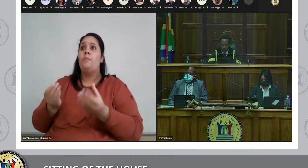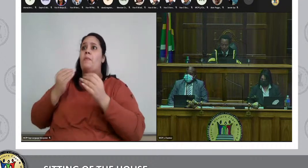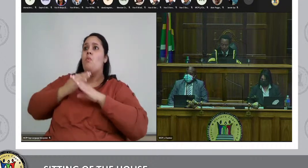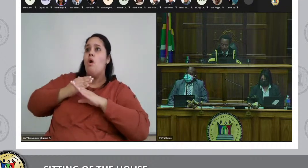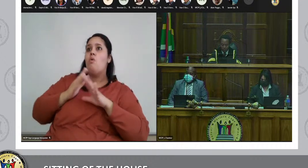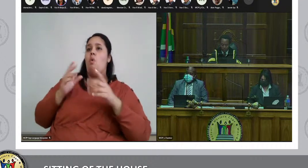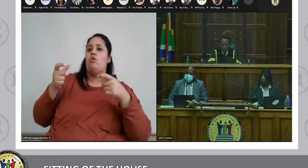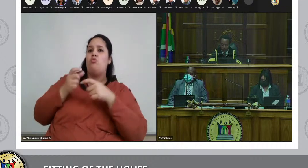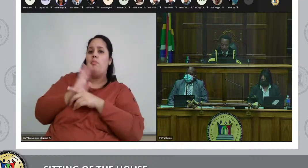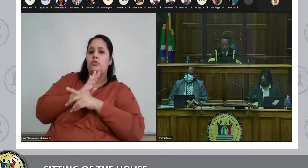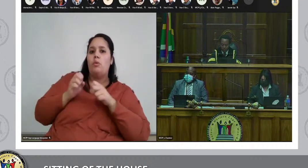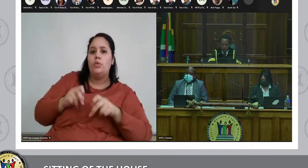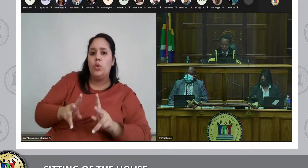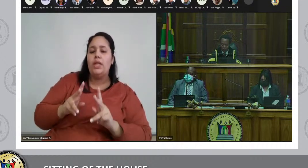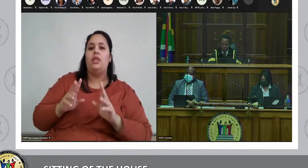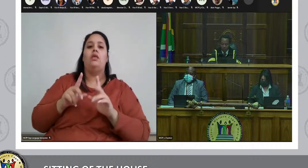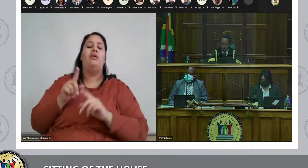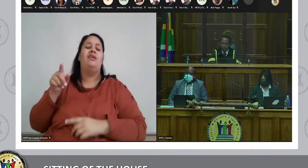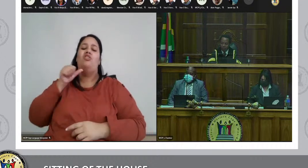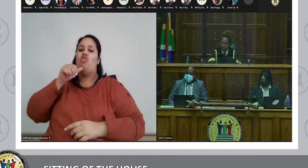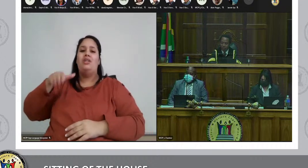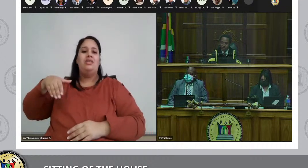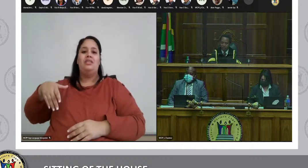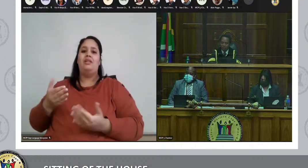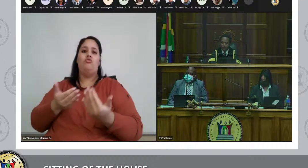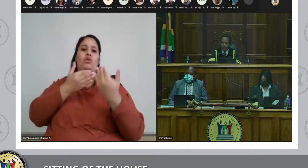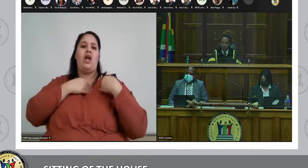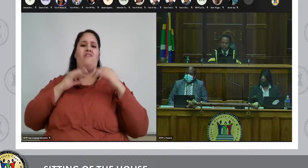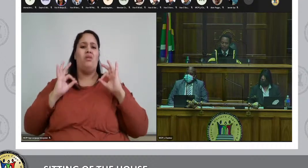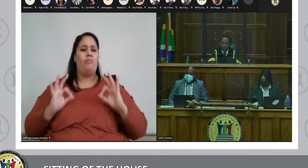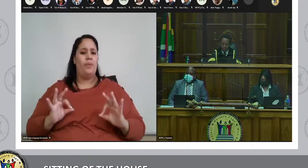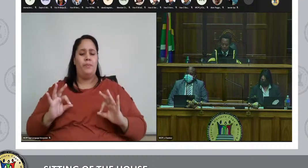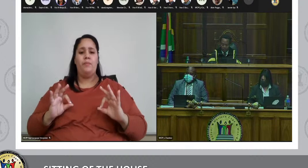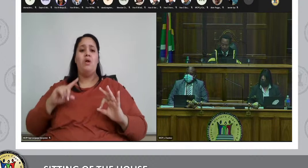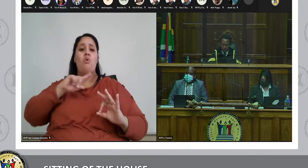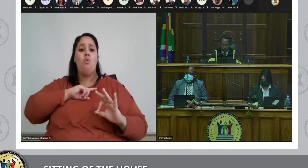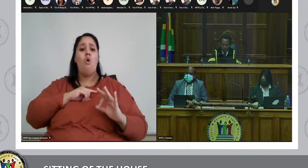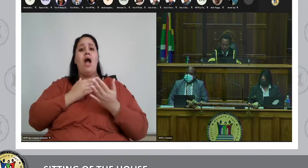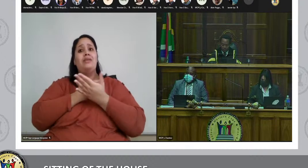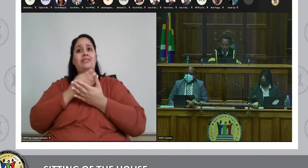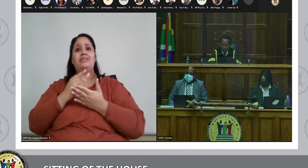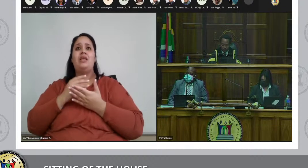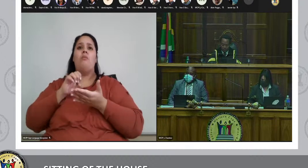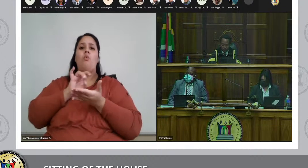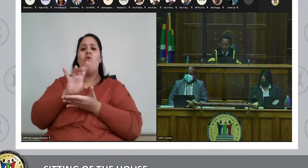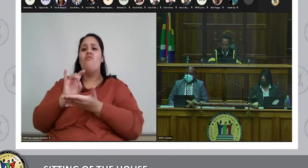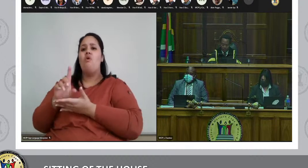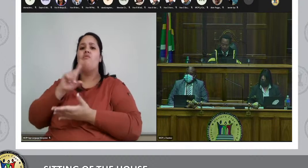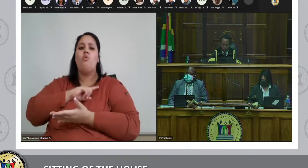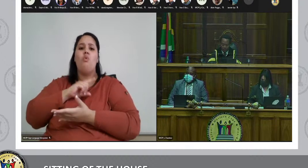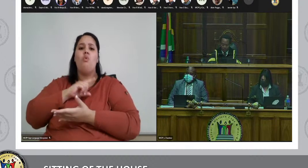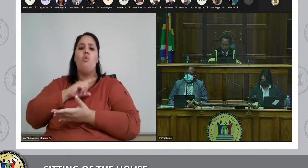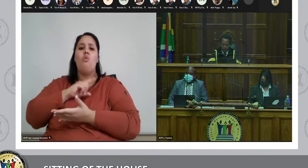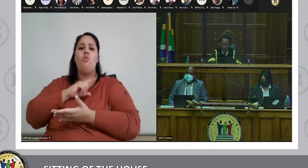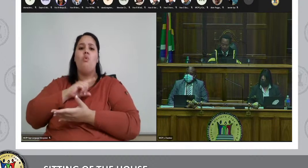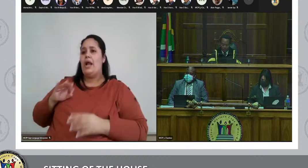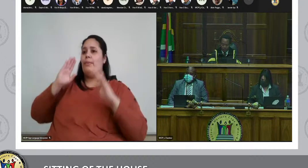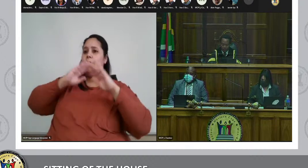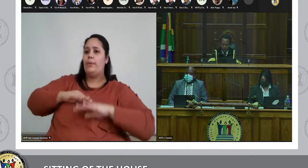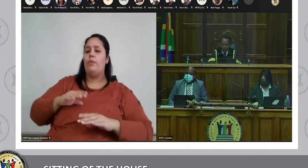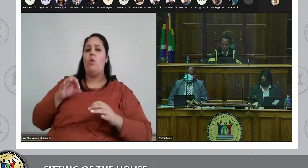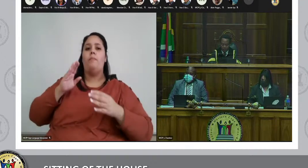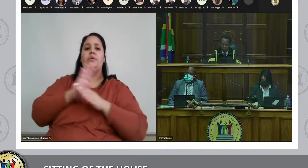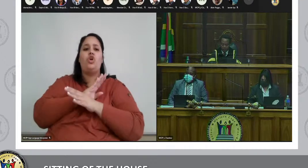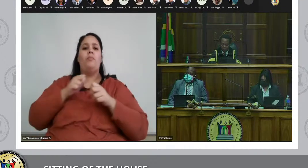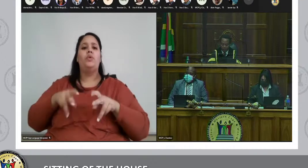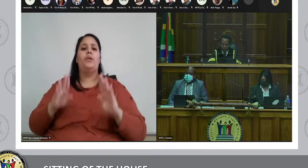business opportunities, have not recovered yet, as others were retrenched due to shrinking income and business opportunities,